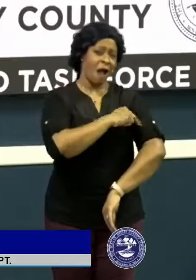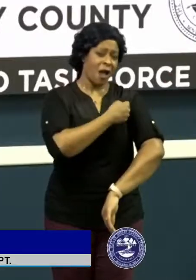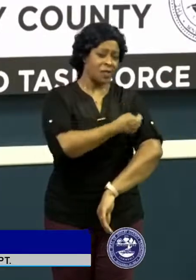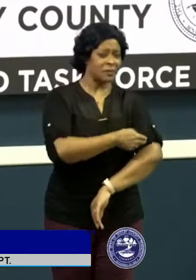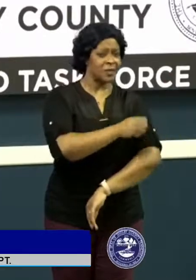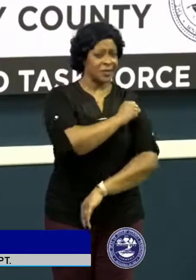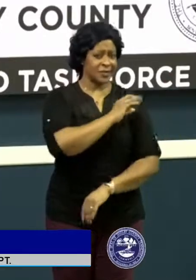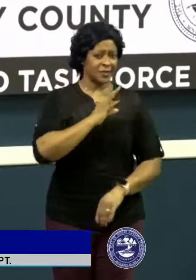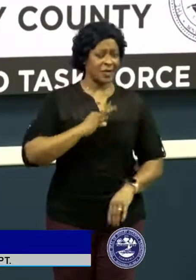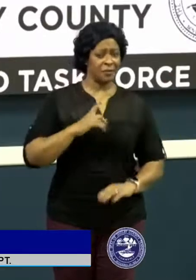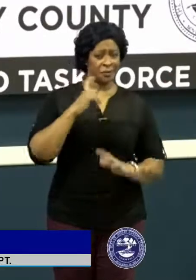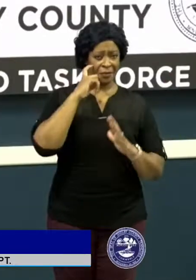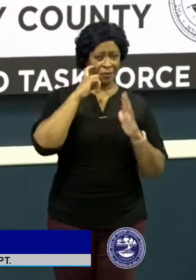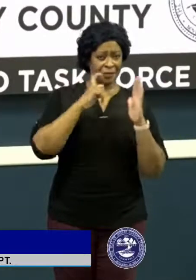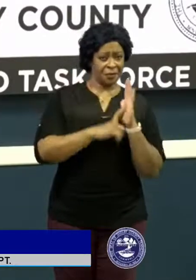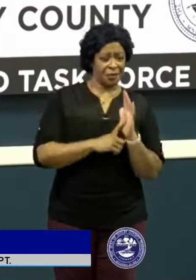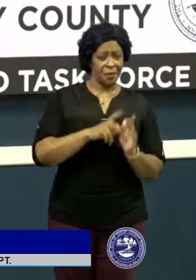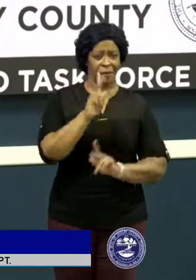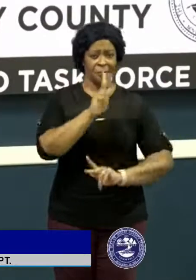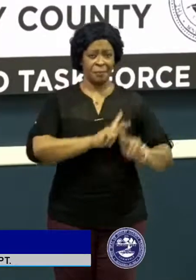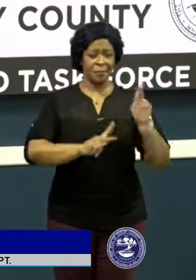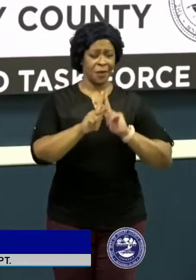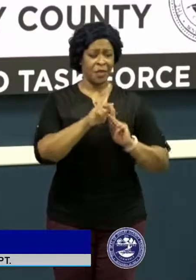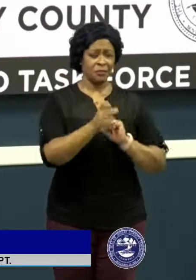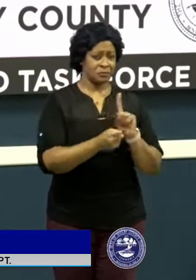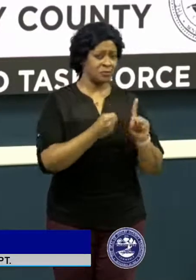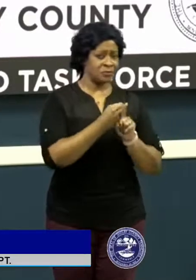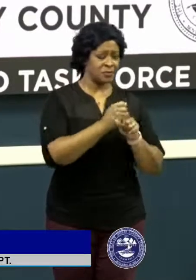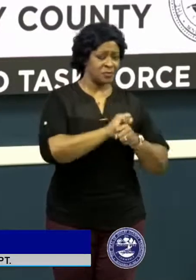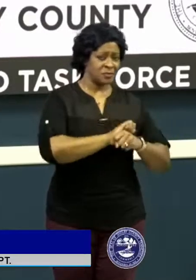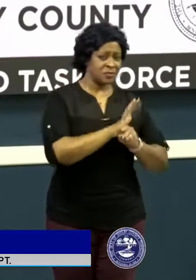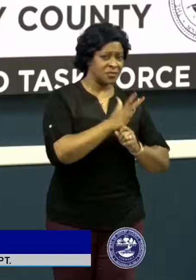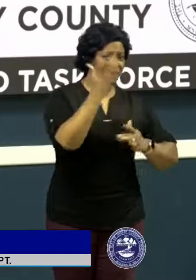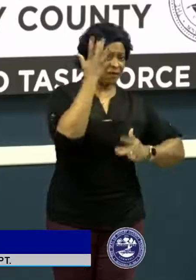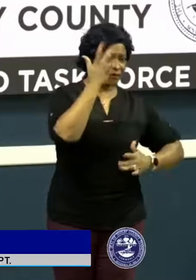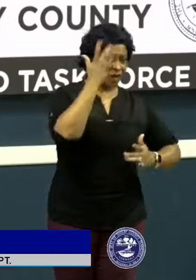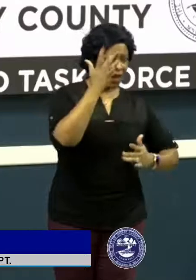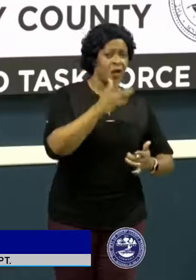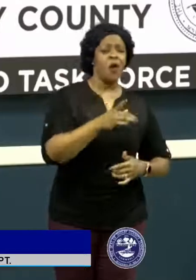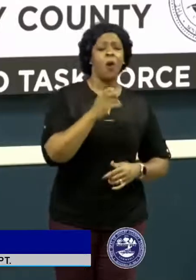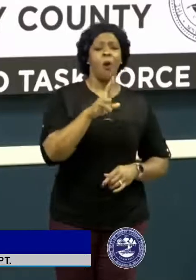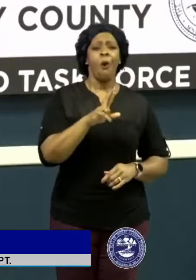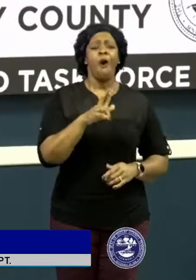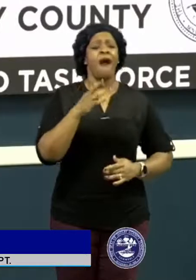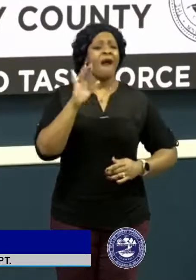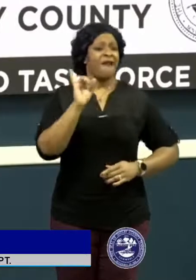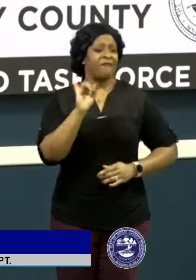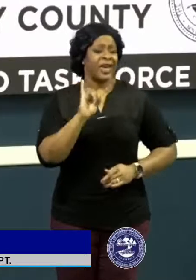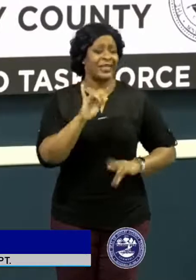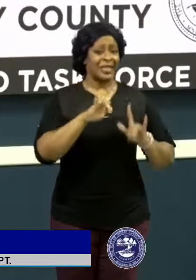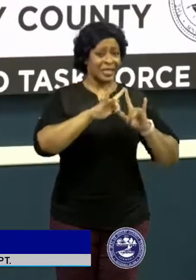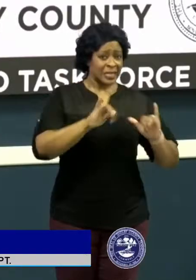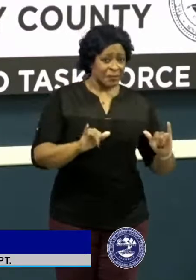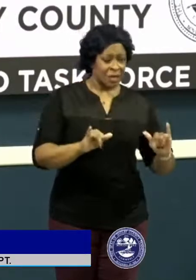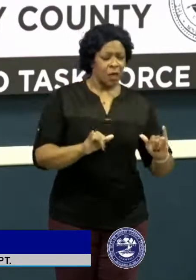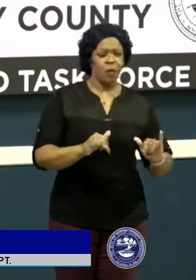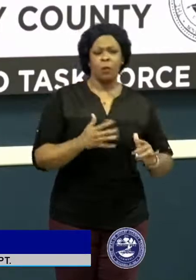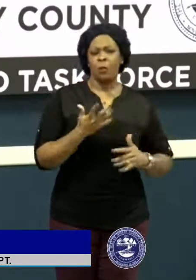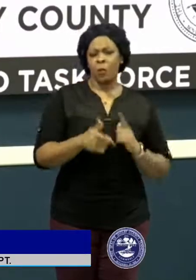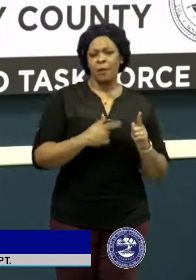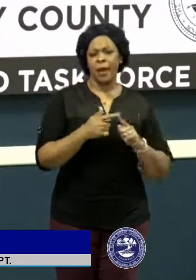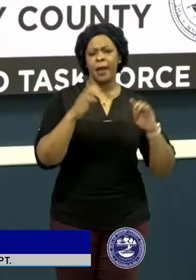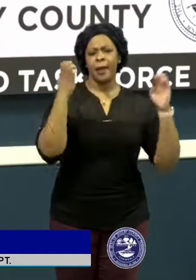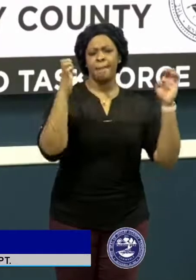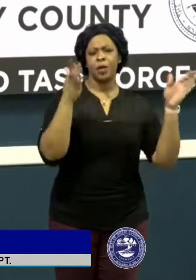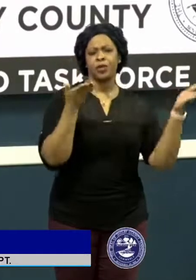you know if hospitals are seeing people with coronavirus and flu infections simultaneously? And what about